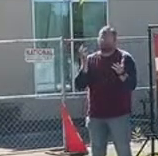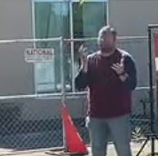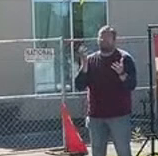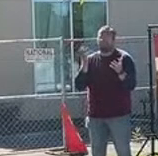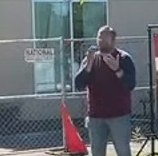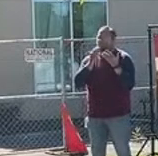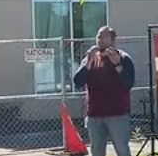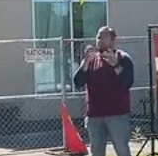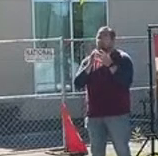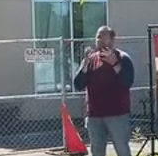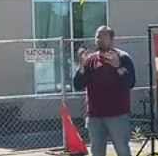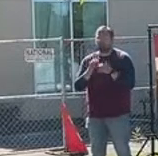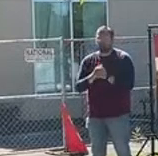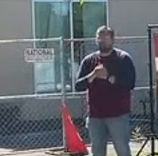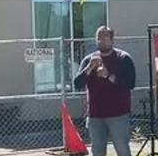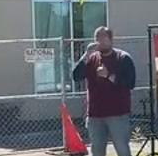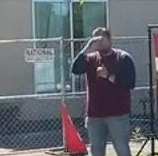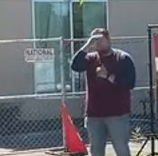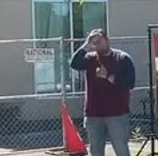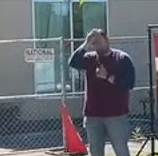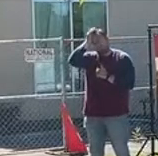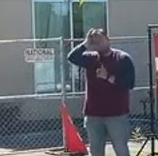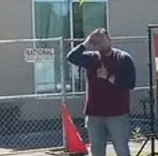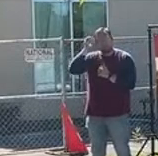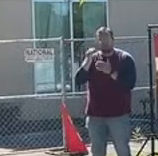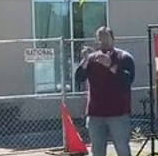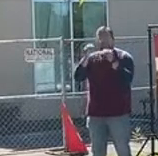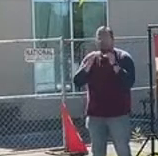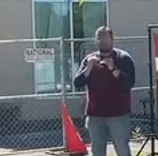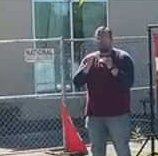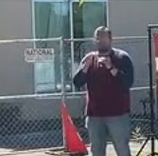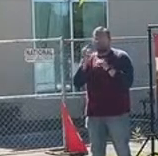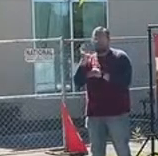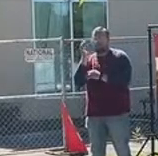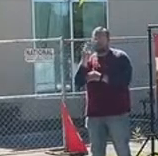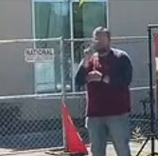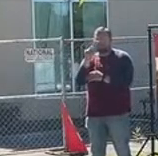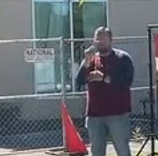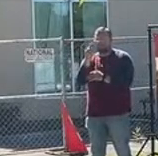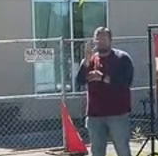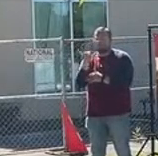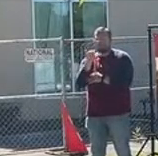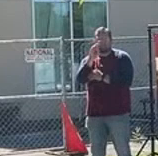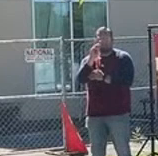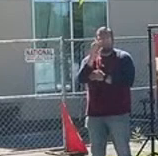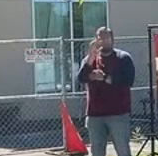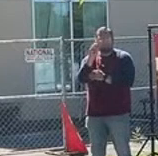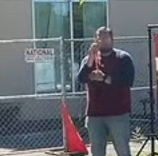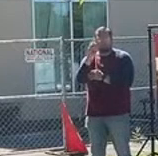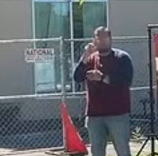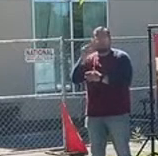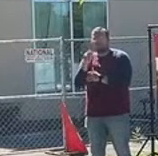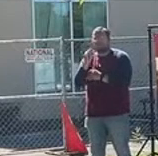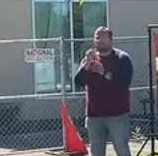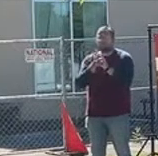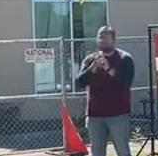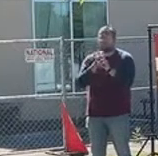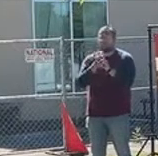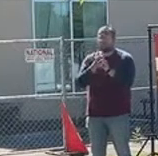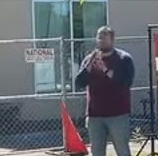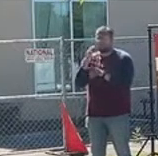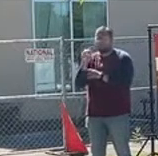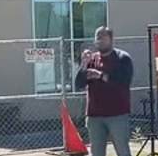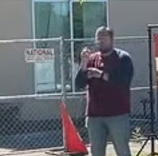appreciated. And the next speaker is Nancy McMorris-Audix, who's the co-chair, one of